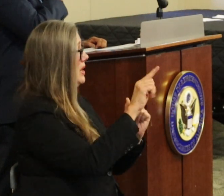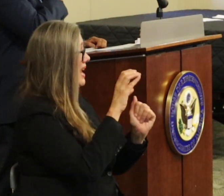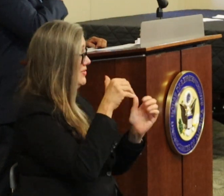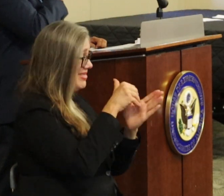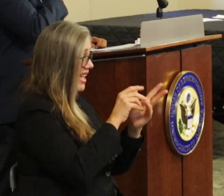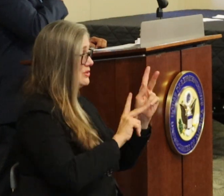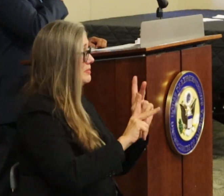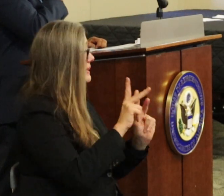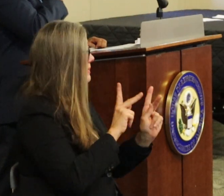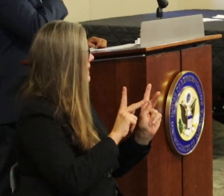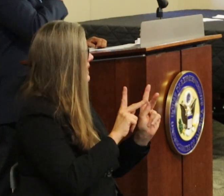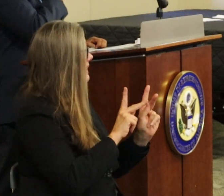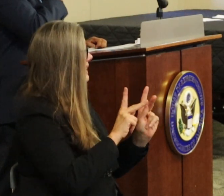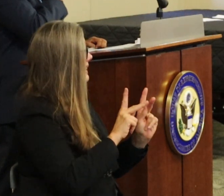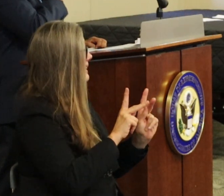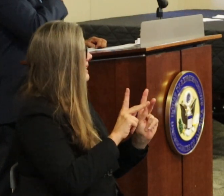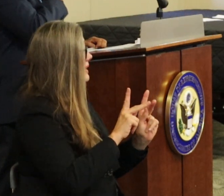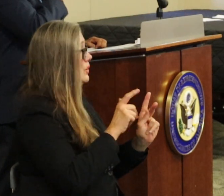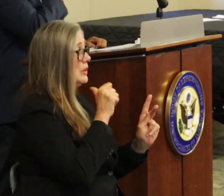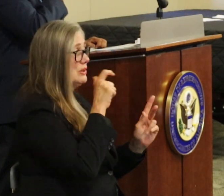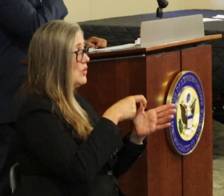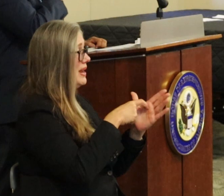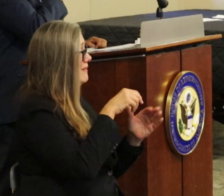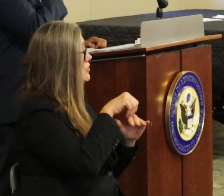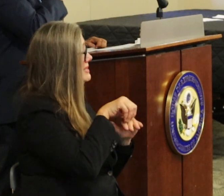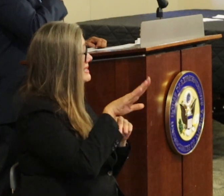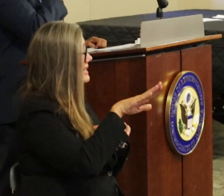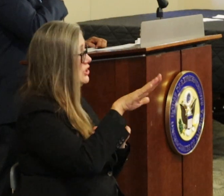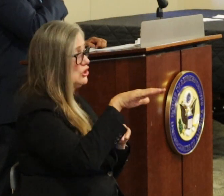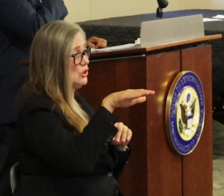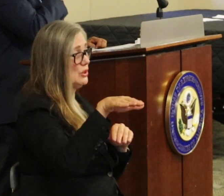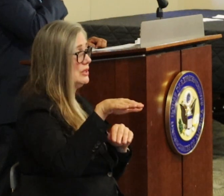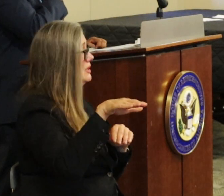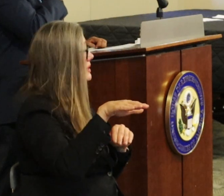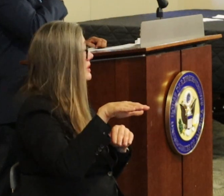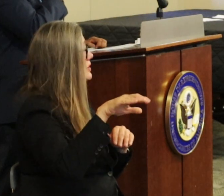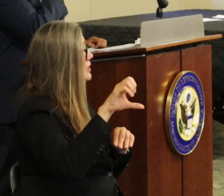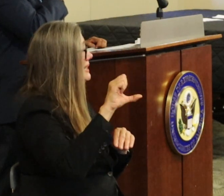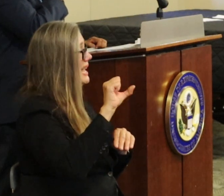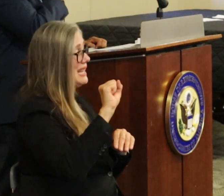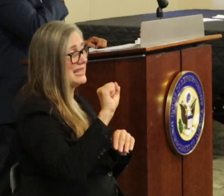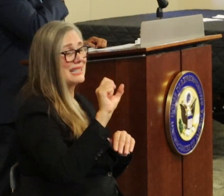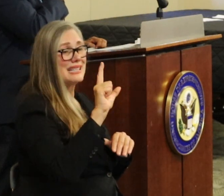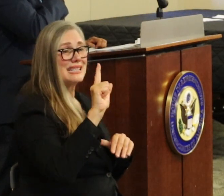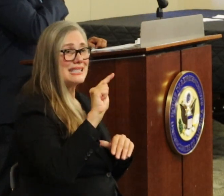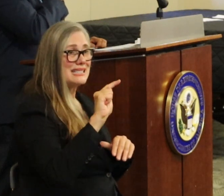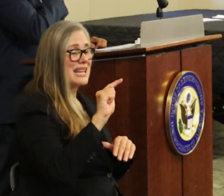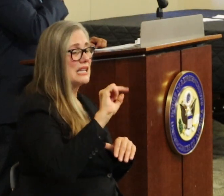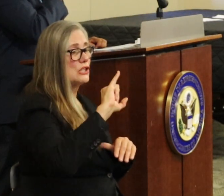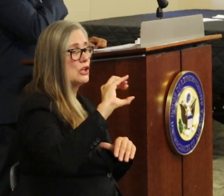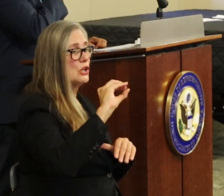know, people that live there don't have to send their, you know, kids to like a St. Joe's or a New Tech, where